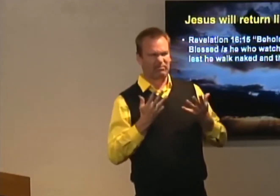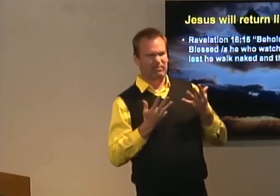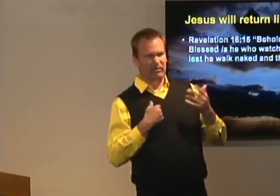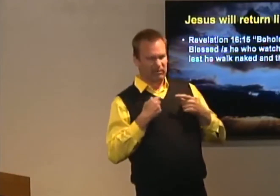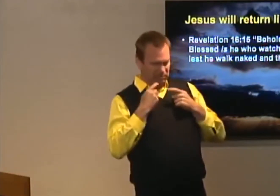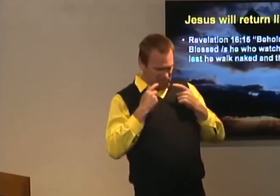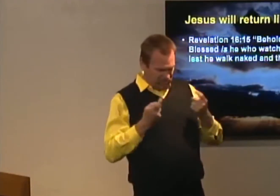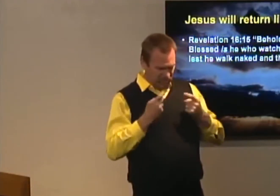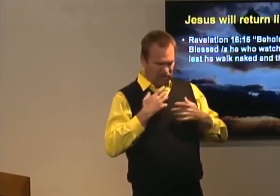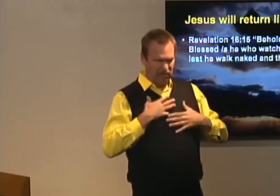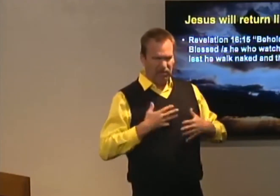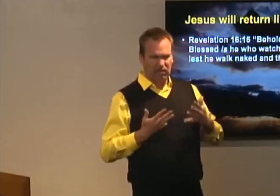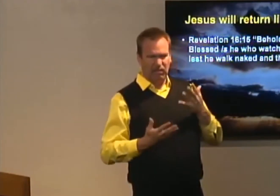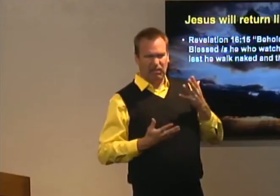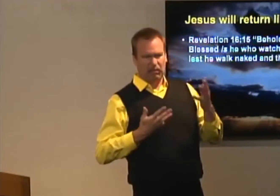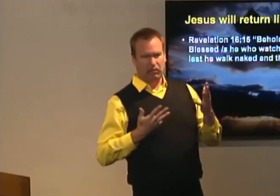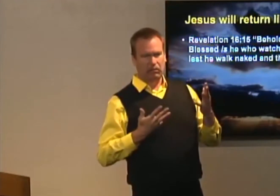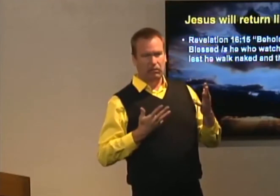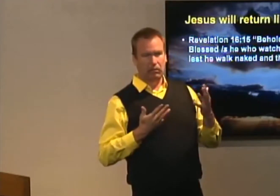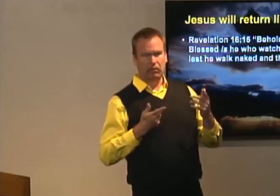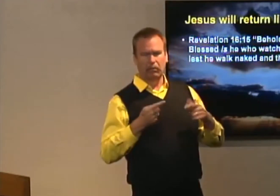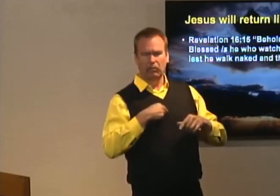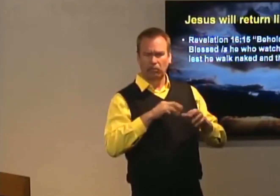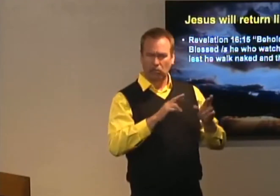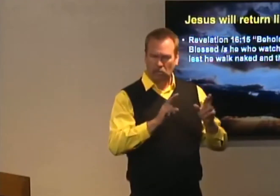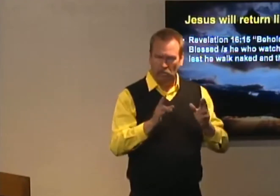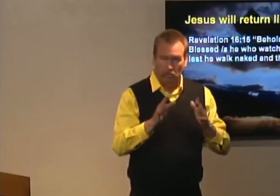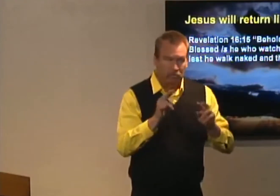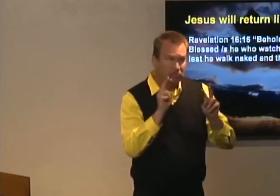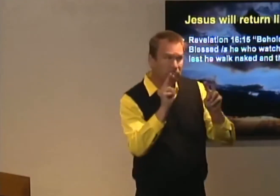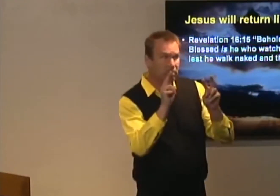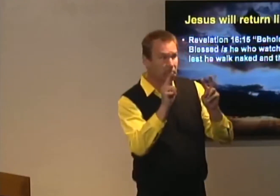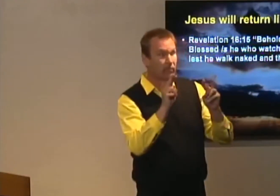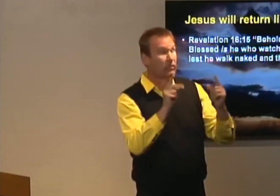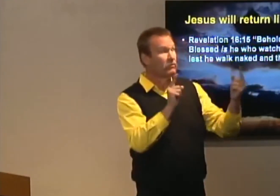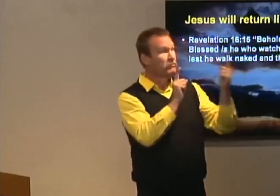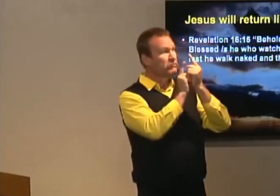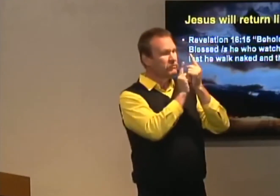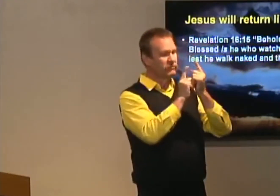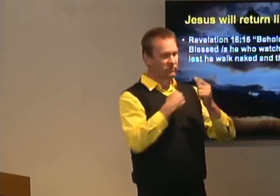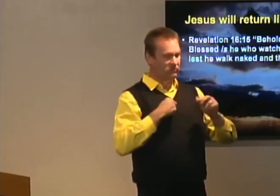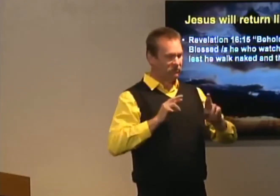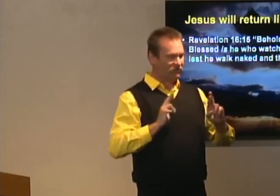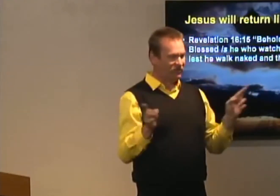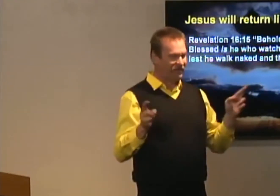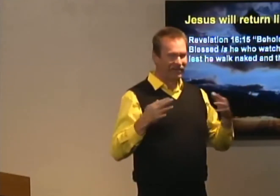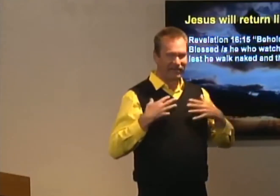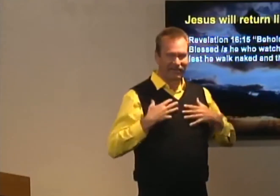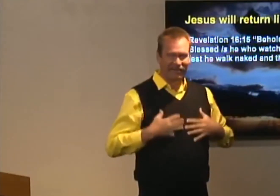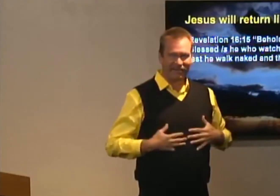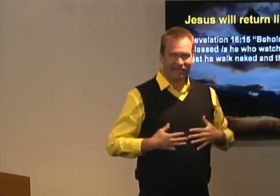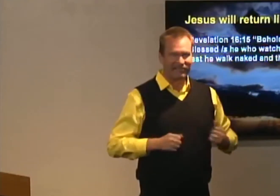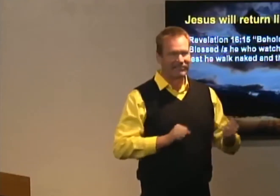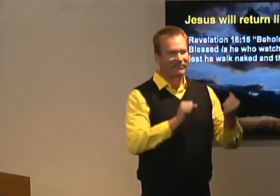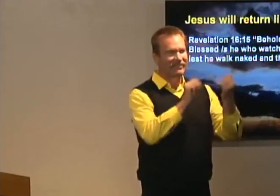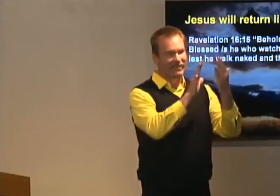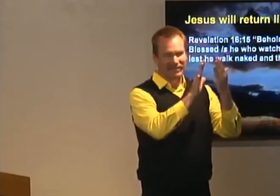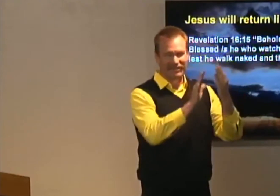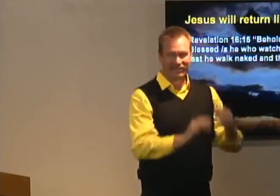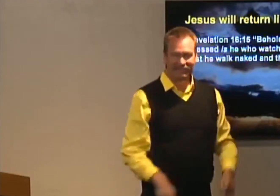have everybody see you is like showing your sins. So that's why we are to be ready to meet the Lord at any time,